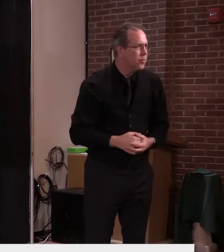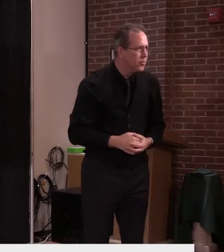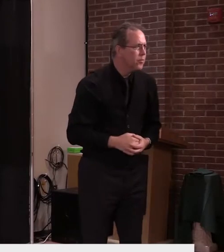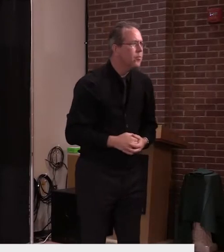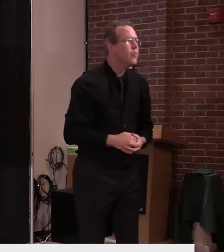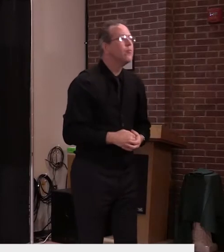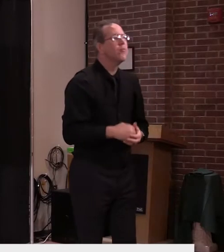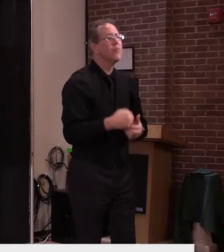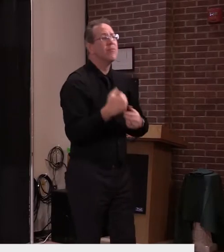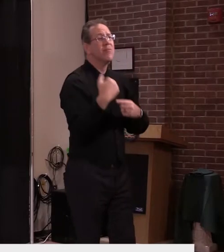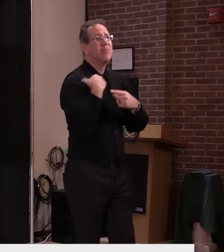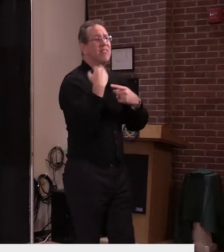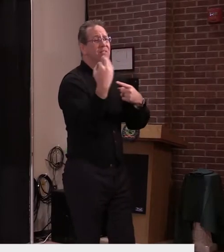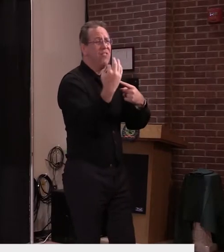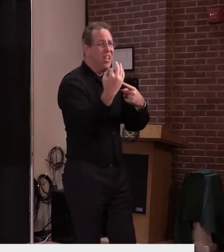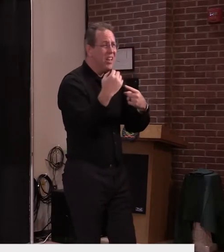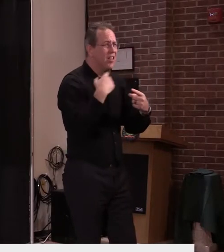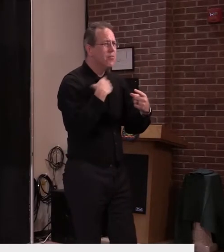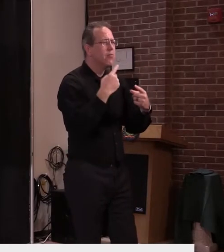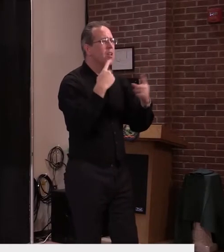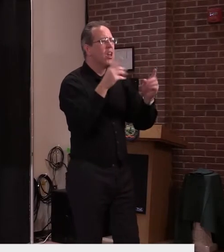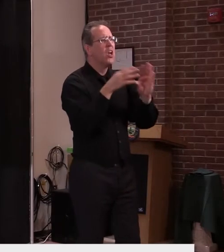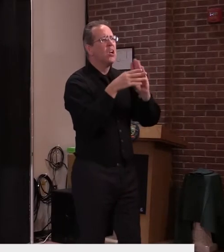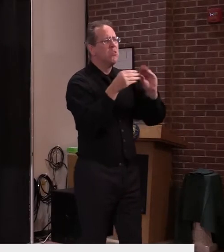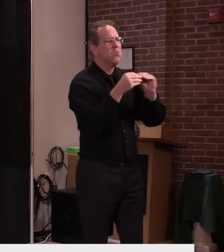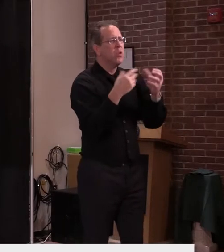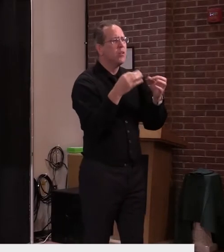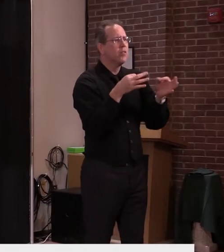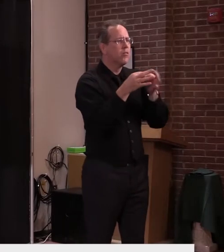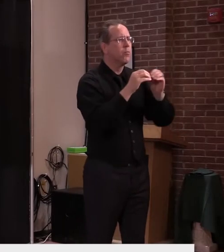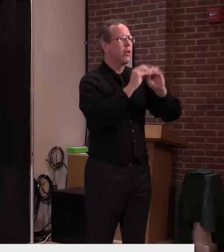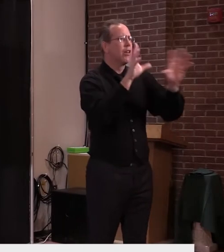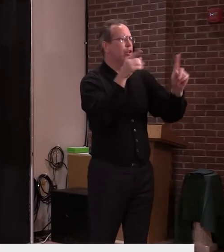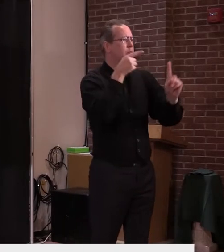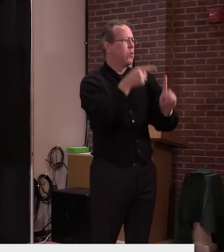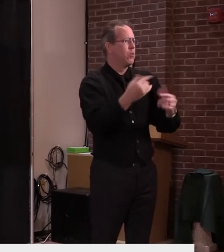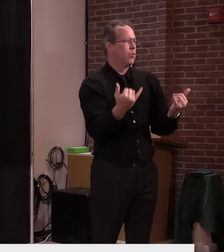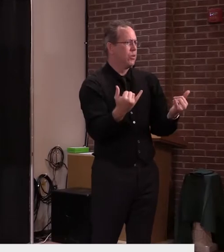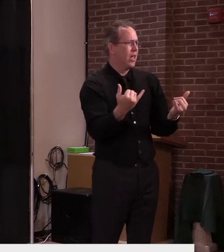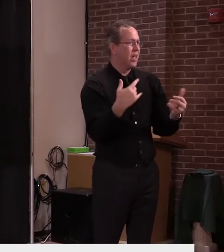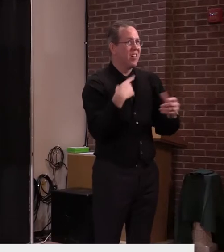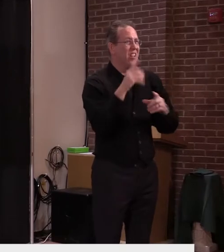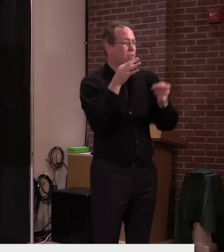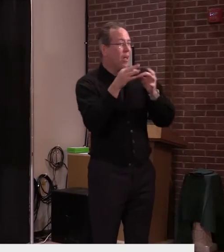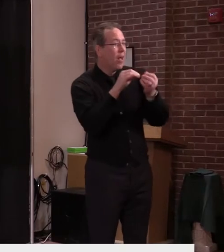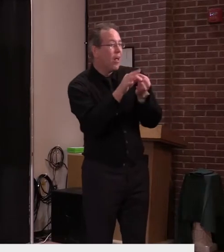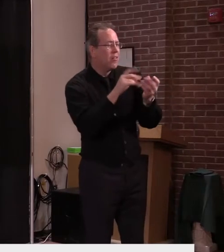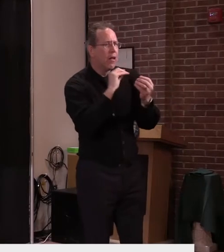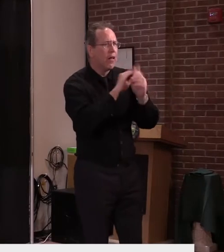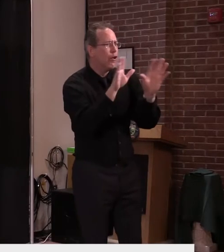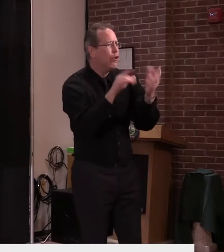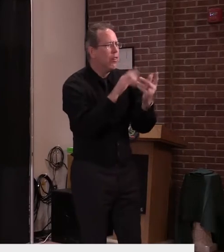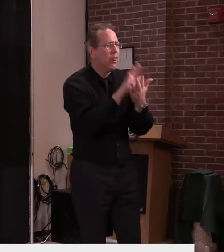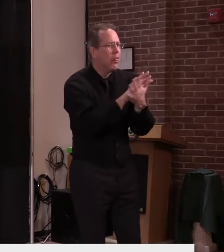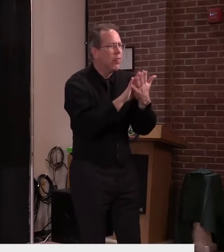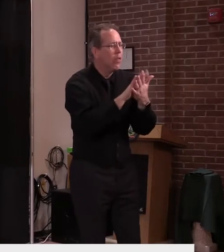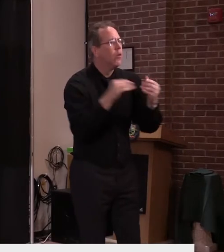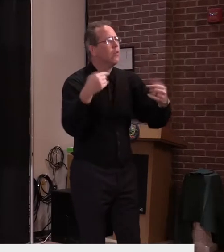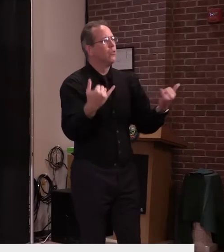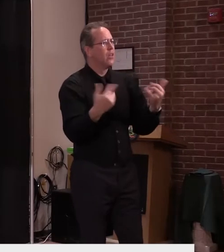exactly what this shift will mean for our schools and our communities, and also provide an update on some of the work we've been doing this week to enact that